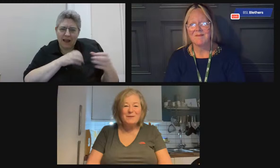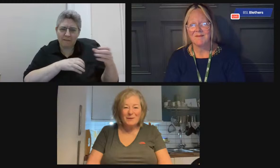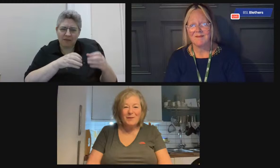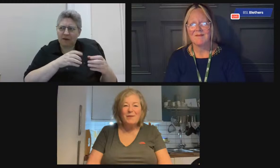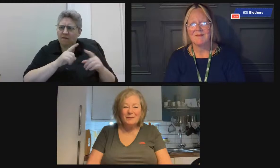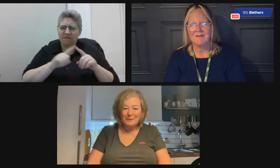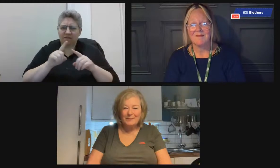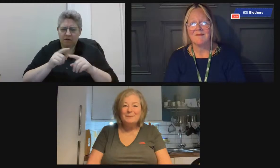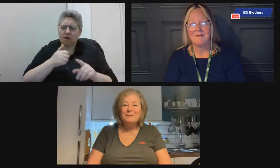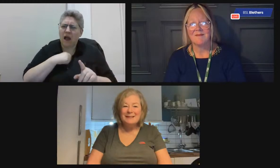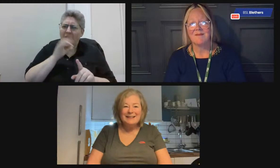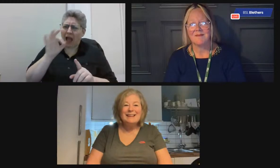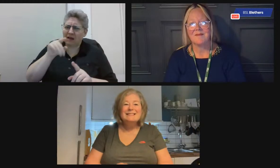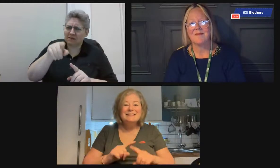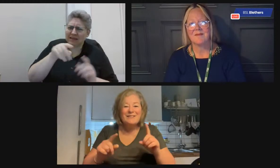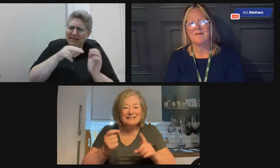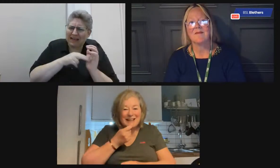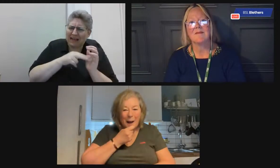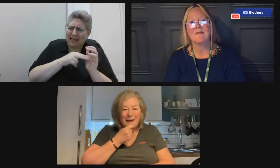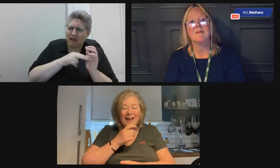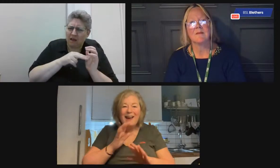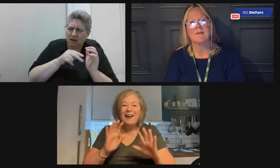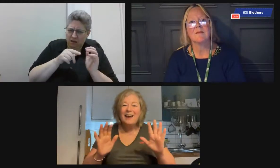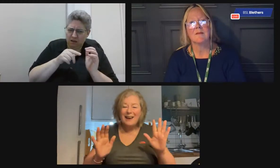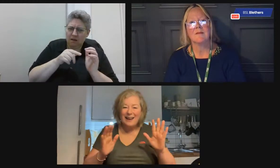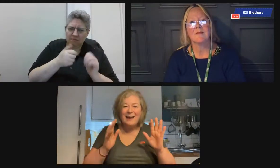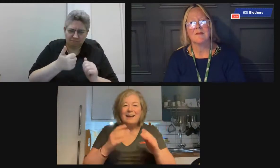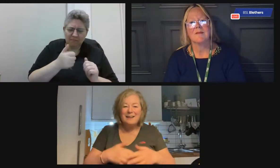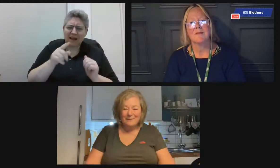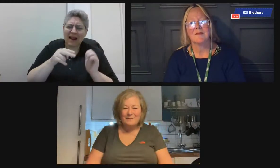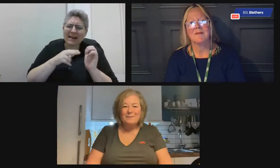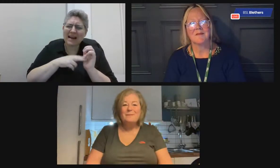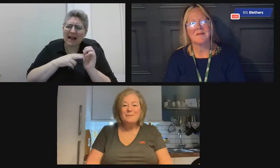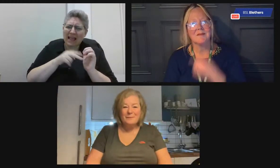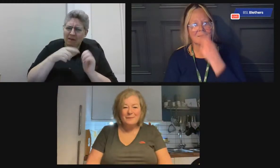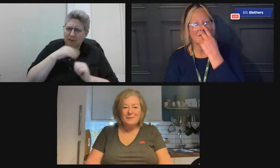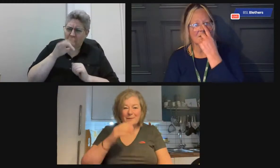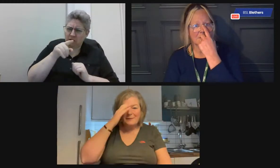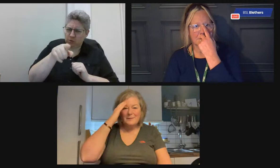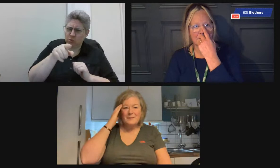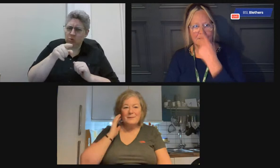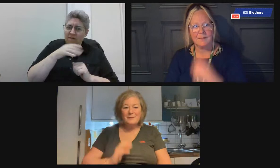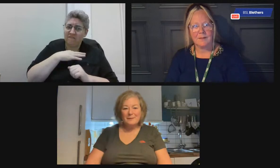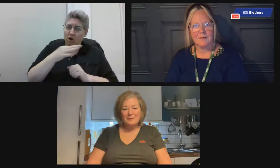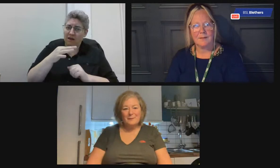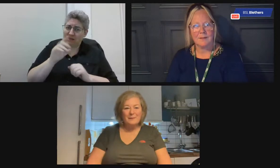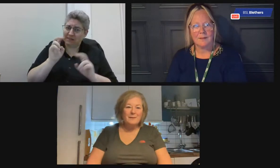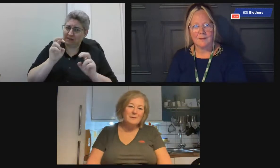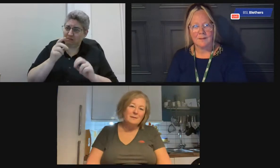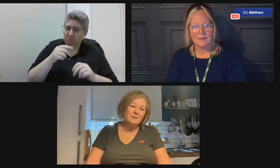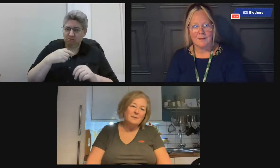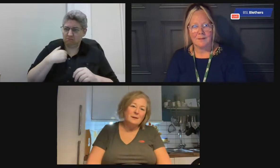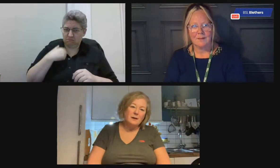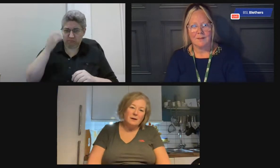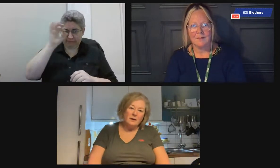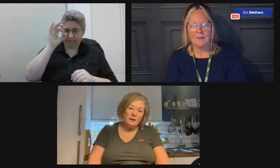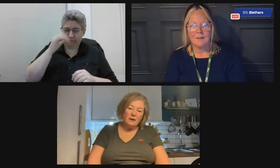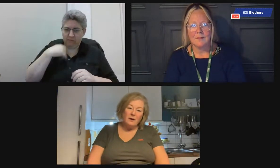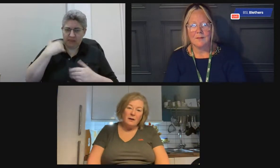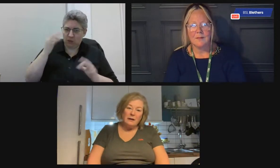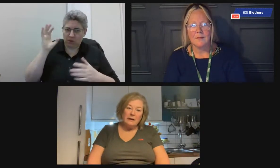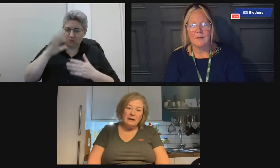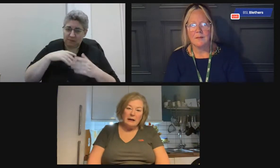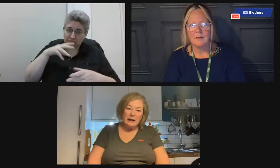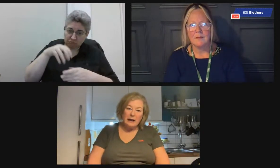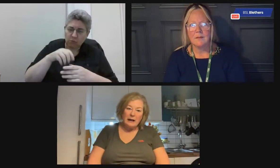information. So I can talk about my own breast cancer, and that's it. So that's what you can empathise with. Okay, can I